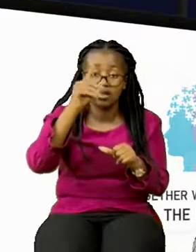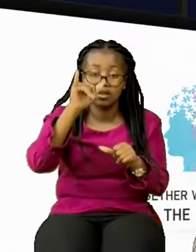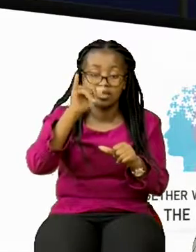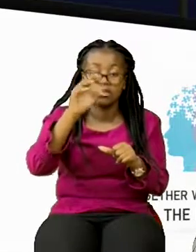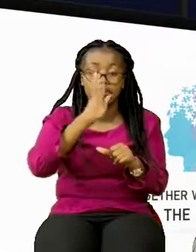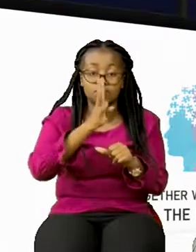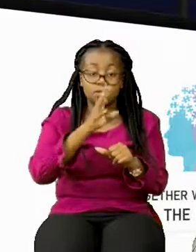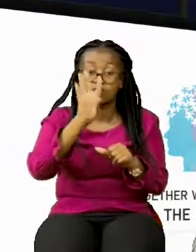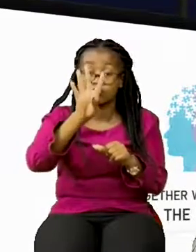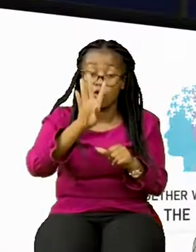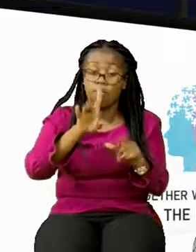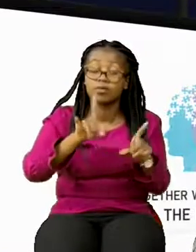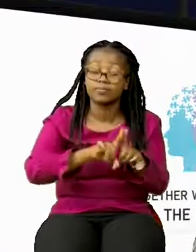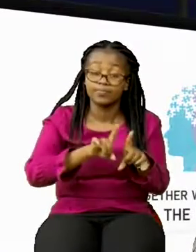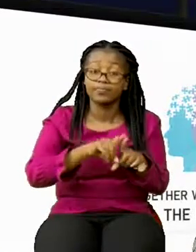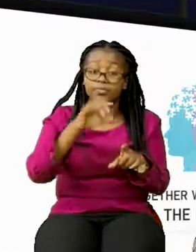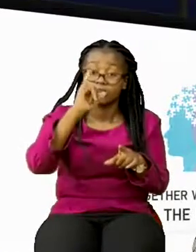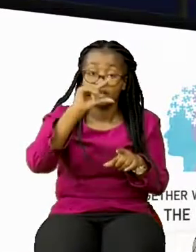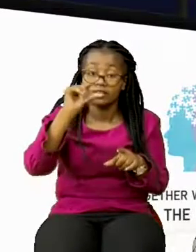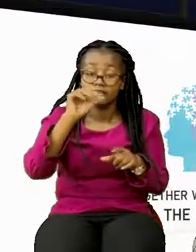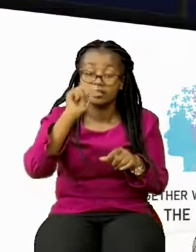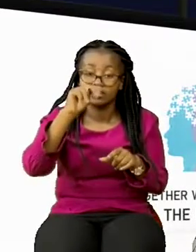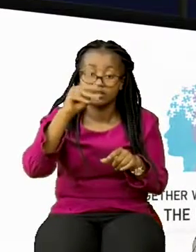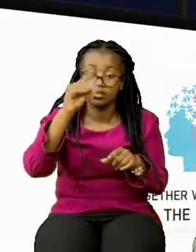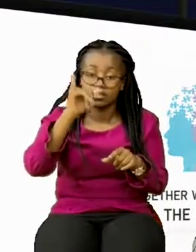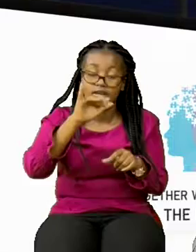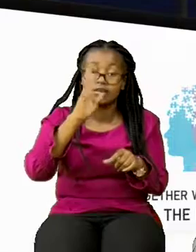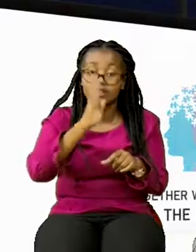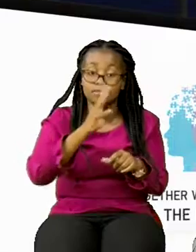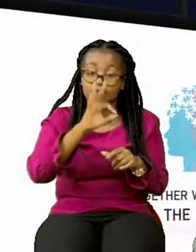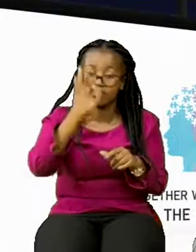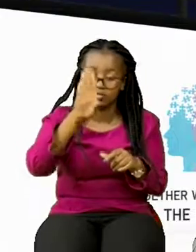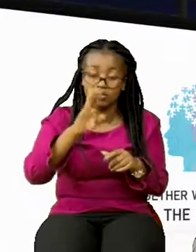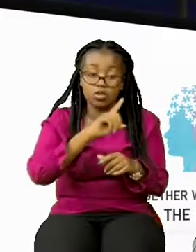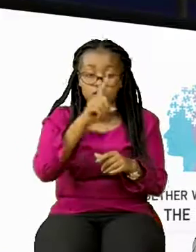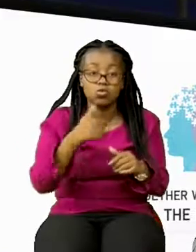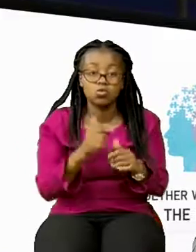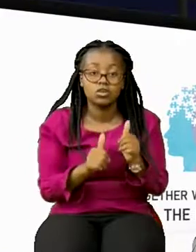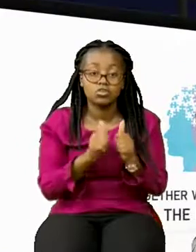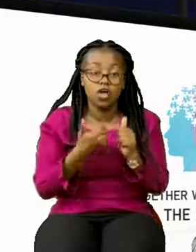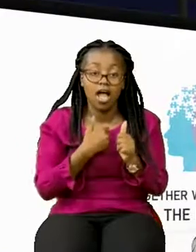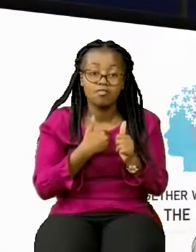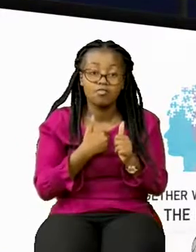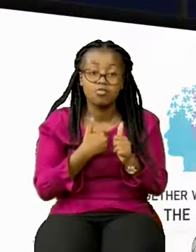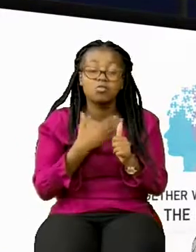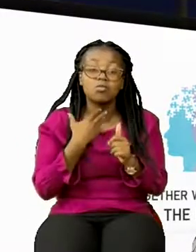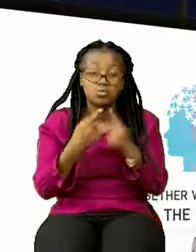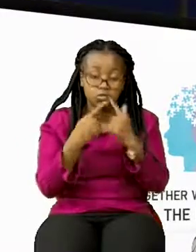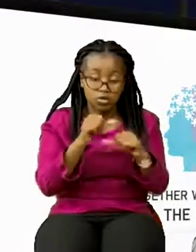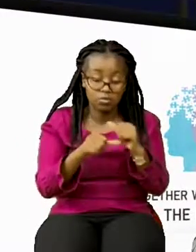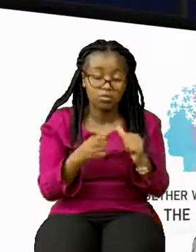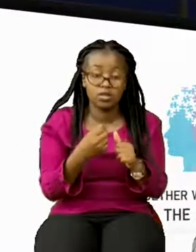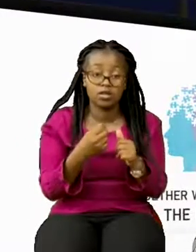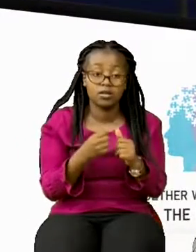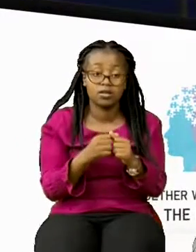and on Instagram, Andy Speaks, and on our Facebook page for whatever questions you could be having, and anything you'd like for me to touch about